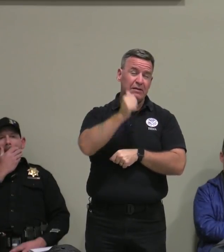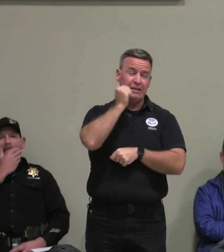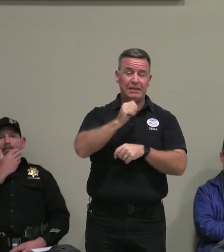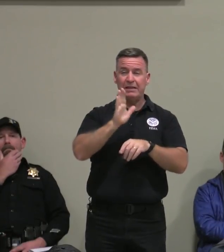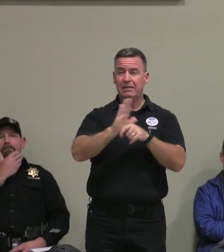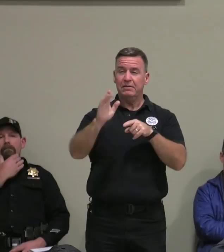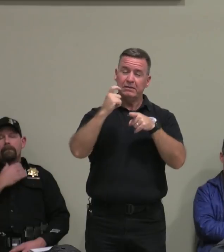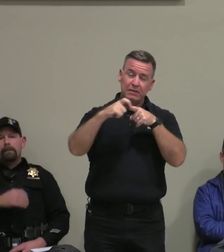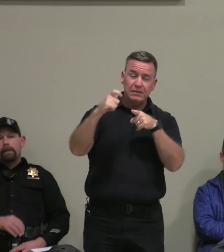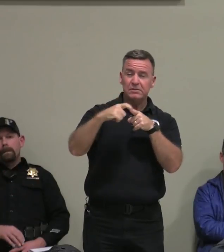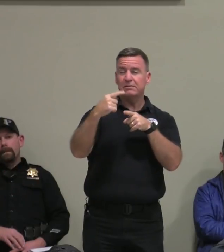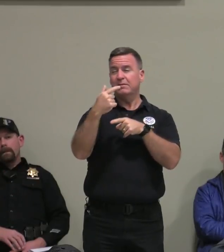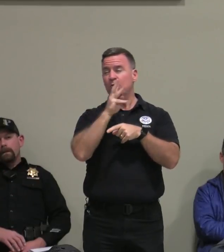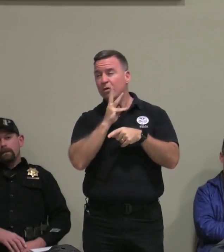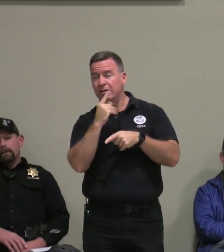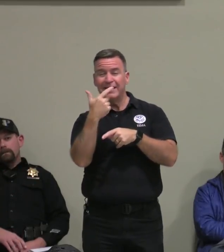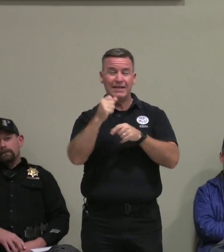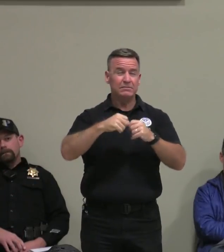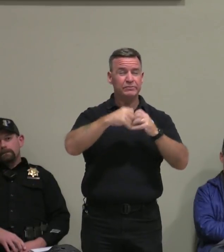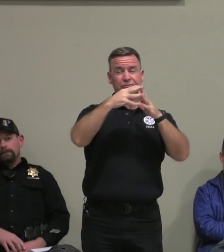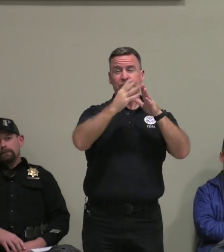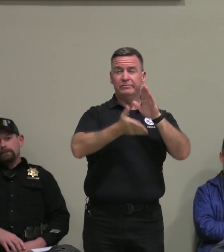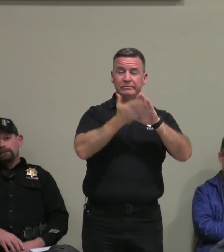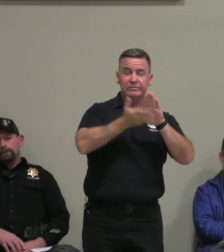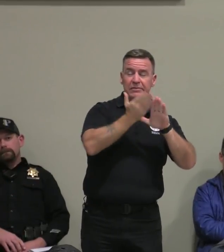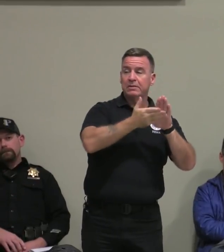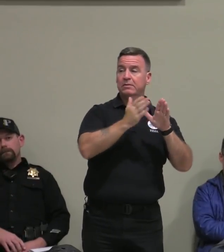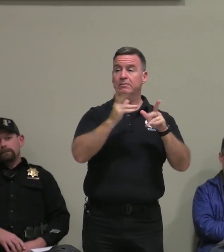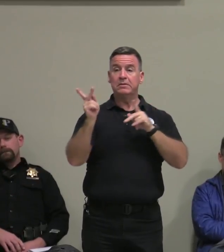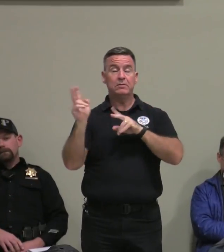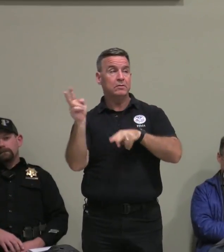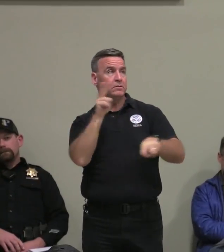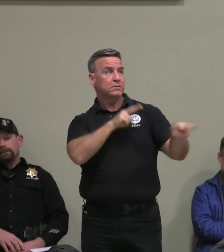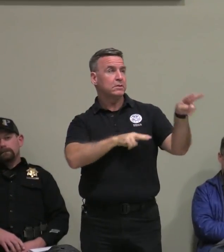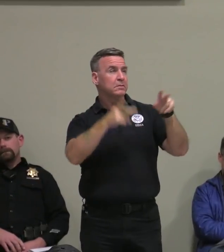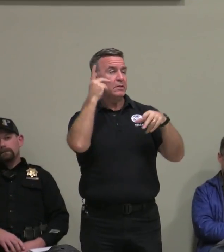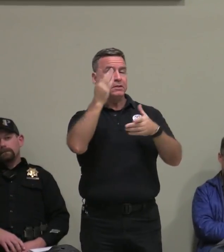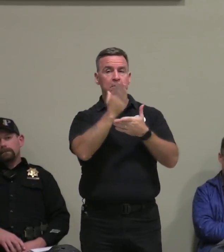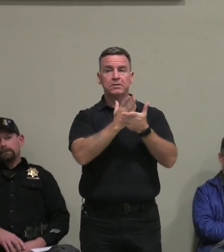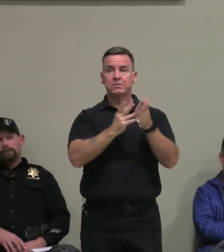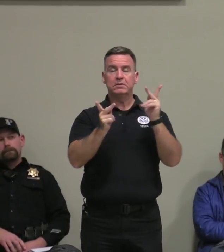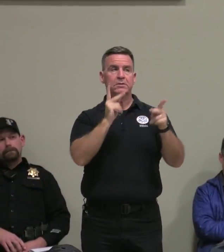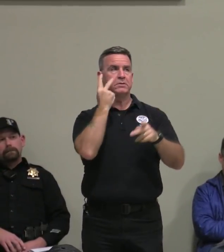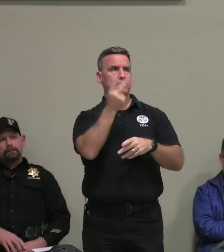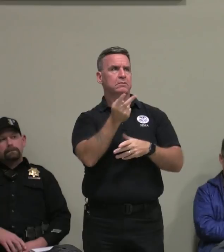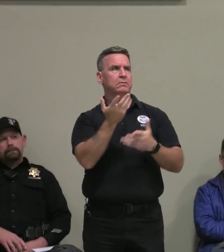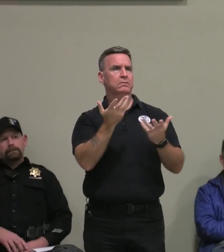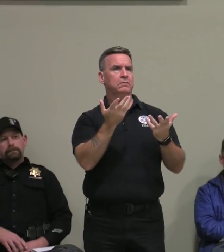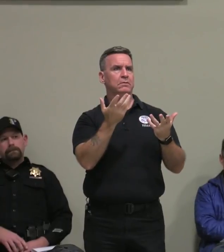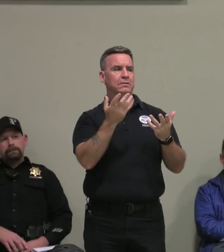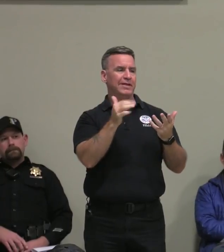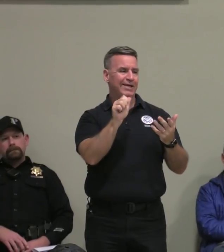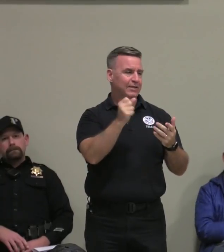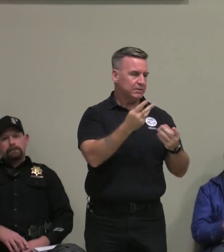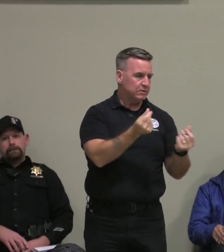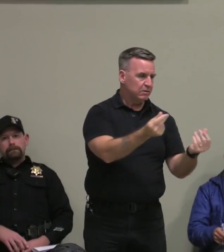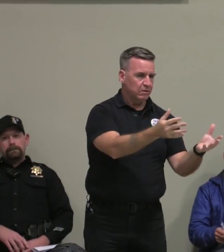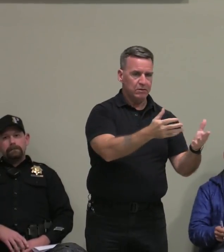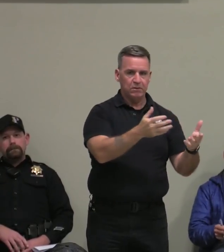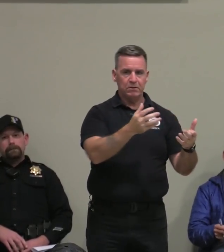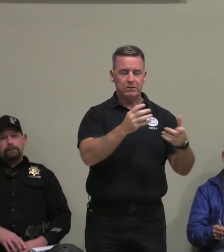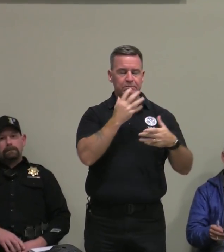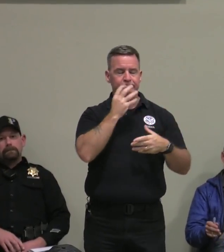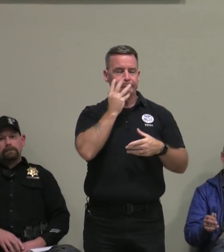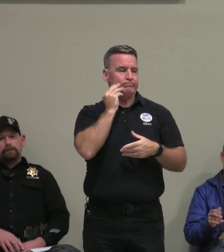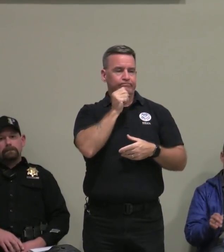utilities up and running. So when people go up there and see Paradise, some people just see, right, the ash or they experience their